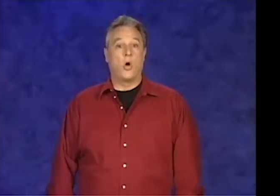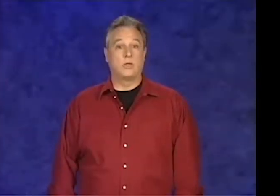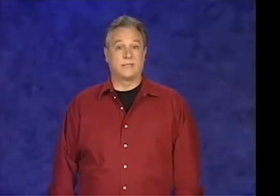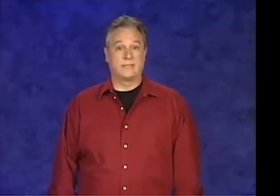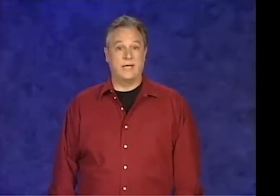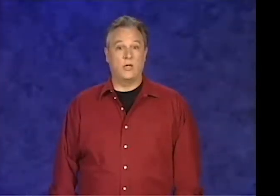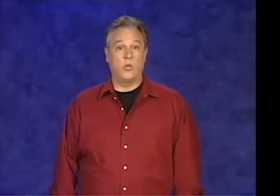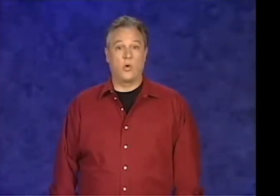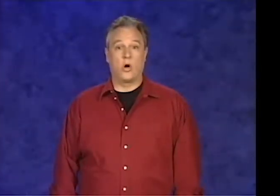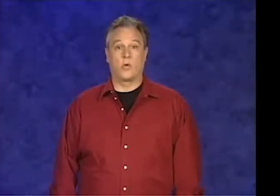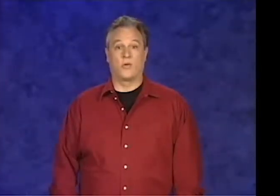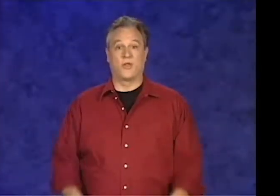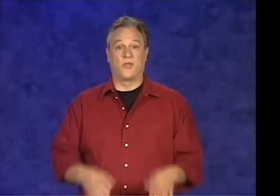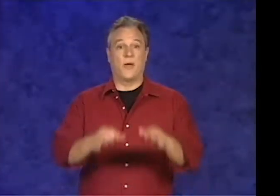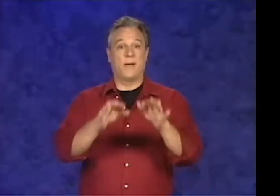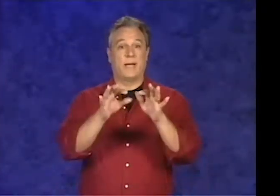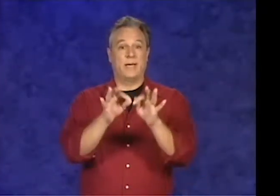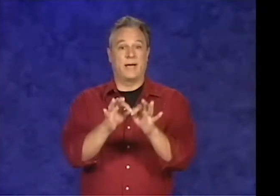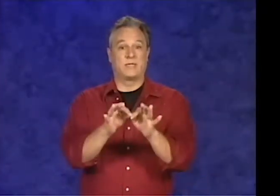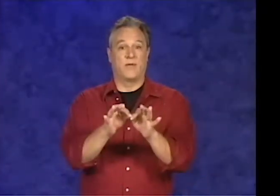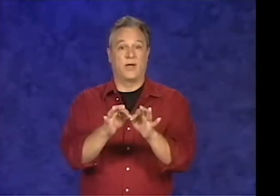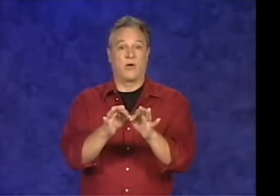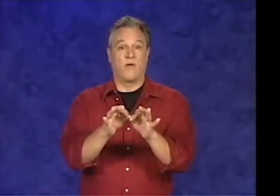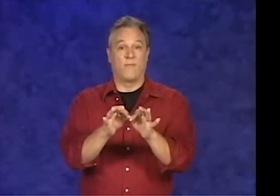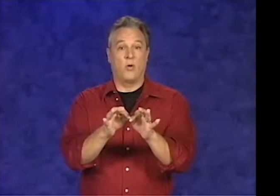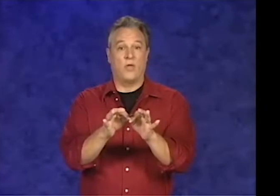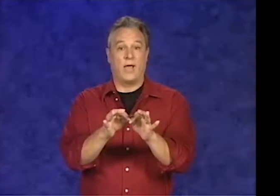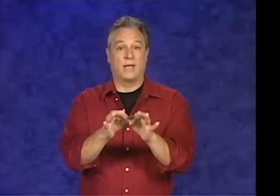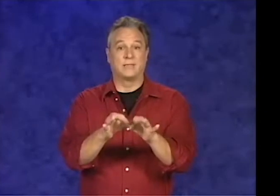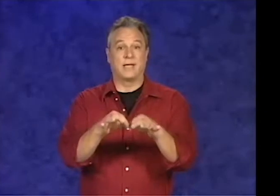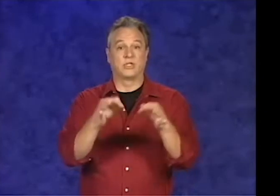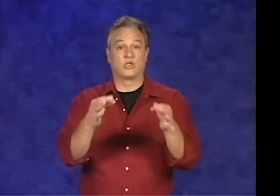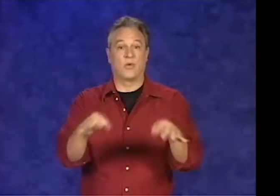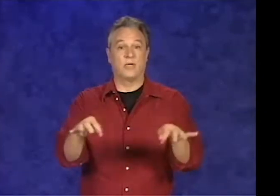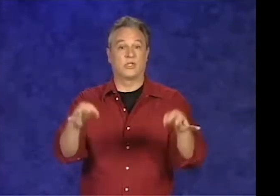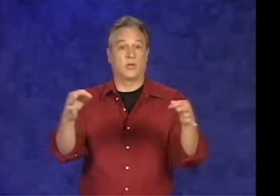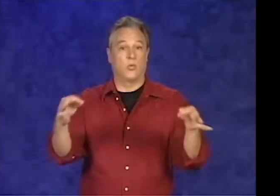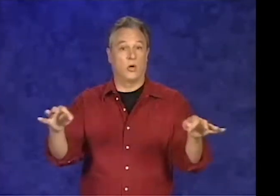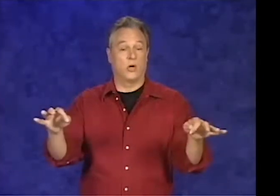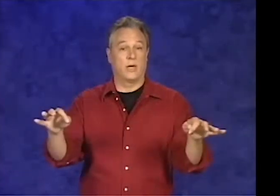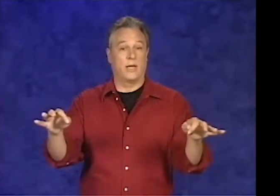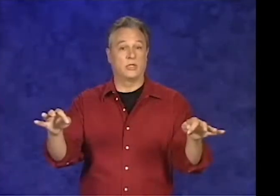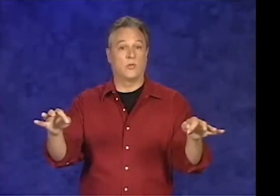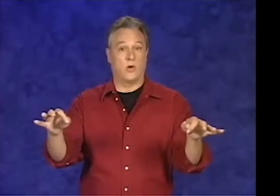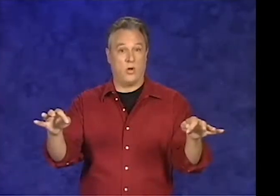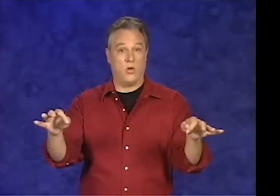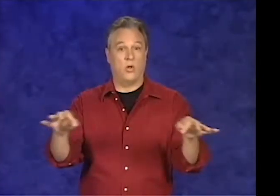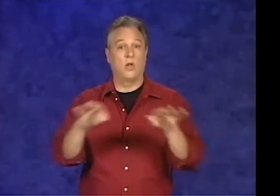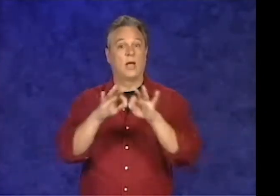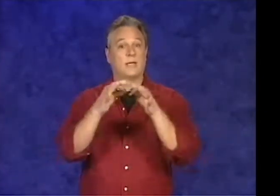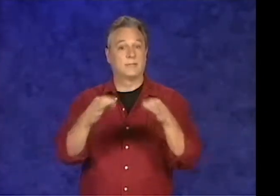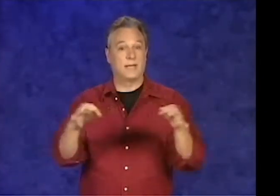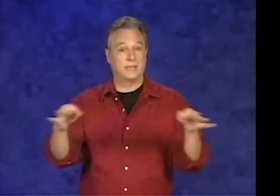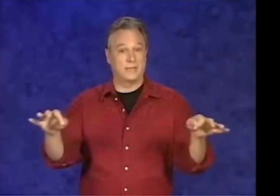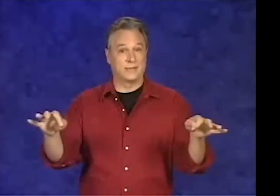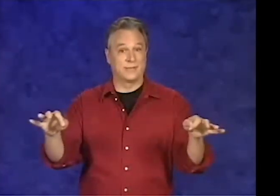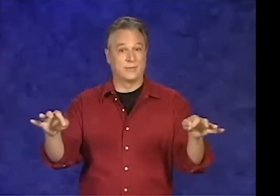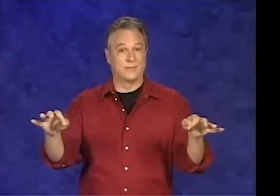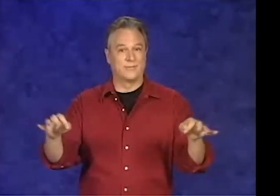Hold a single word with the thumb and index finger of both hands and stretch the word into a whole sentence.